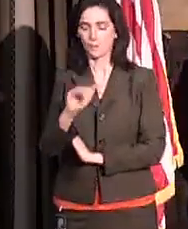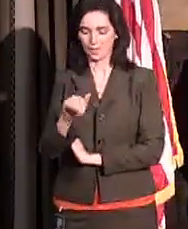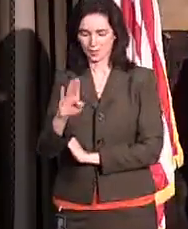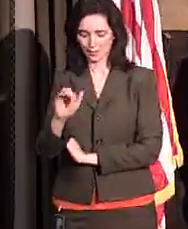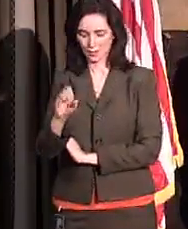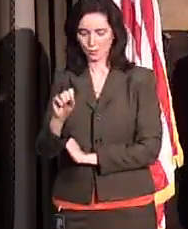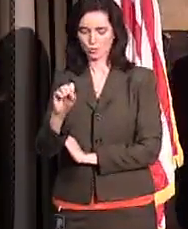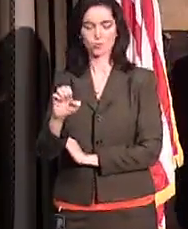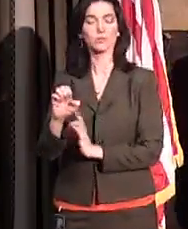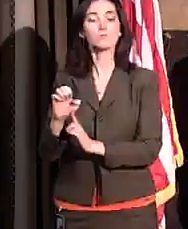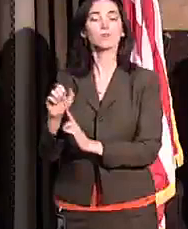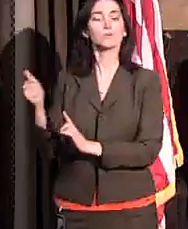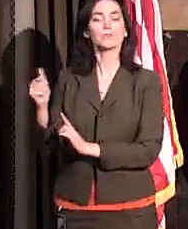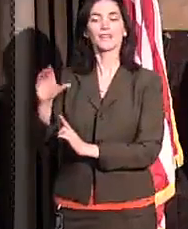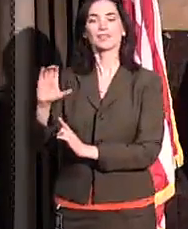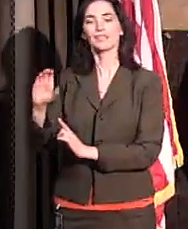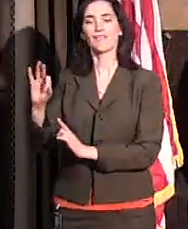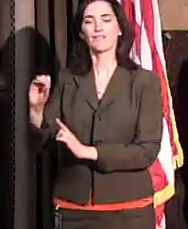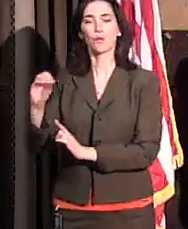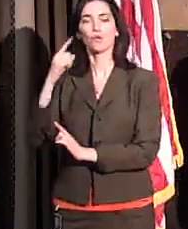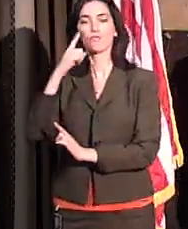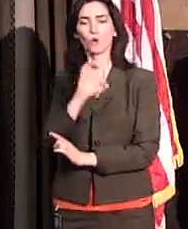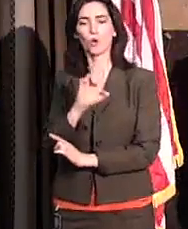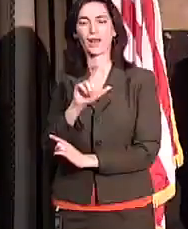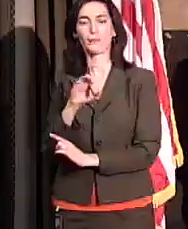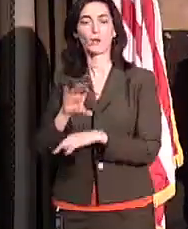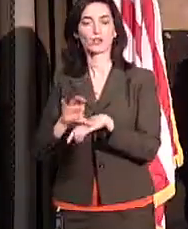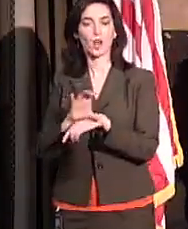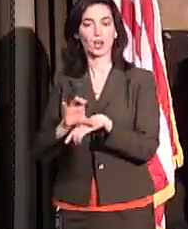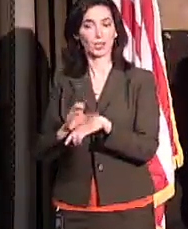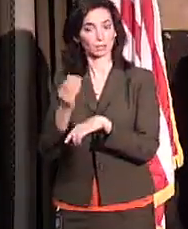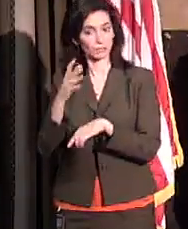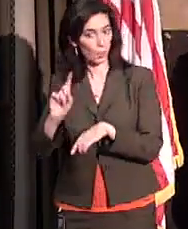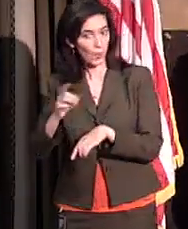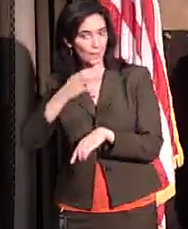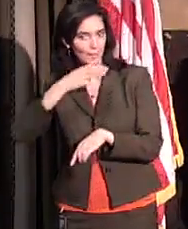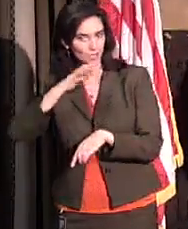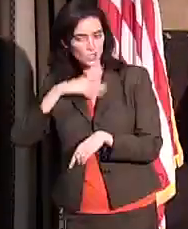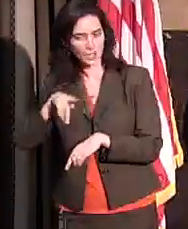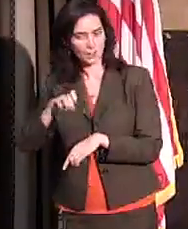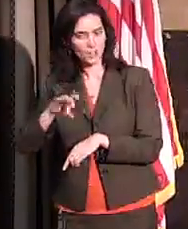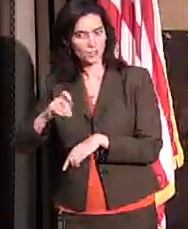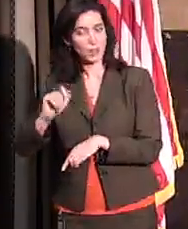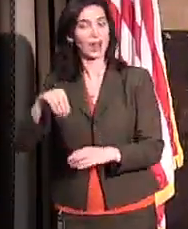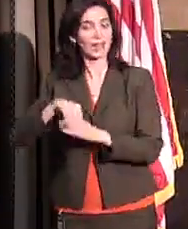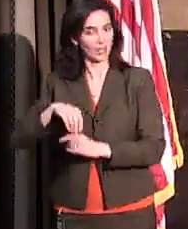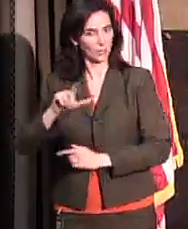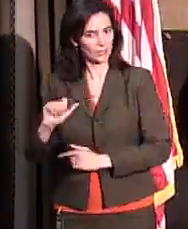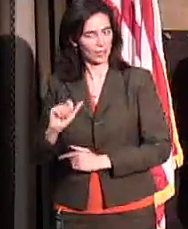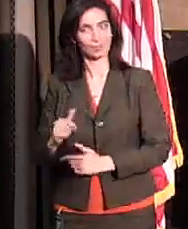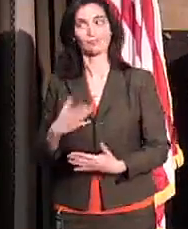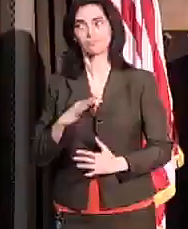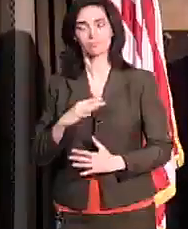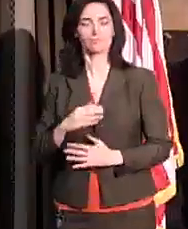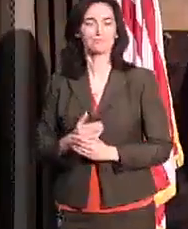Elmer Chocolate, which I will point out is in Ponchatoula, Louisiana, Tangipahoa